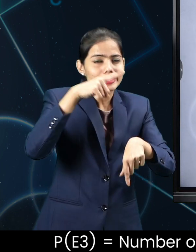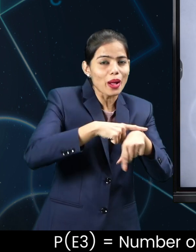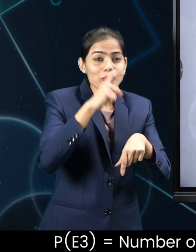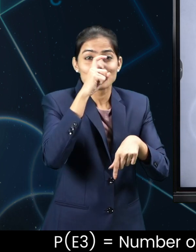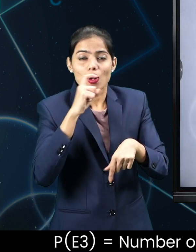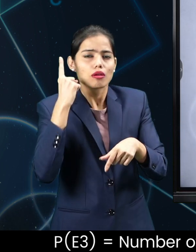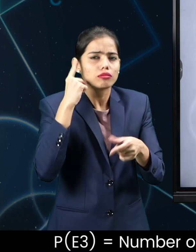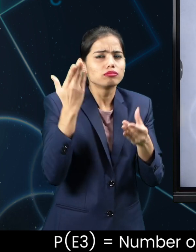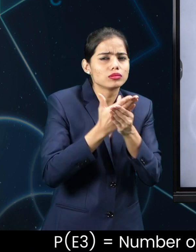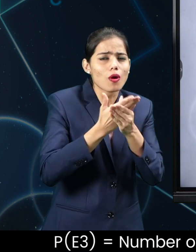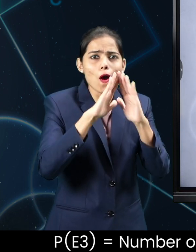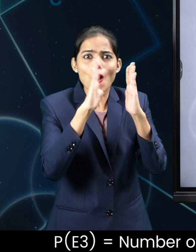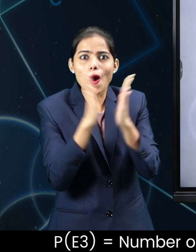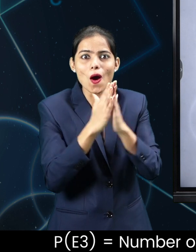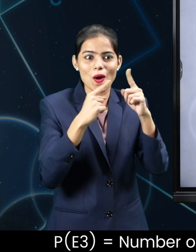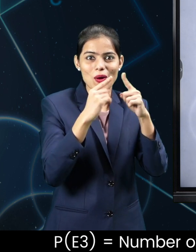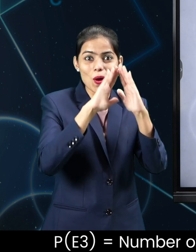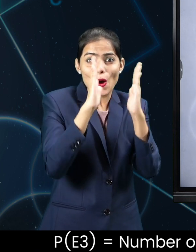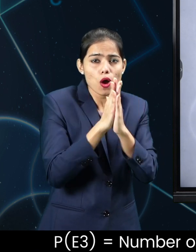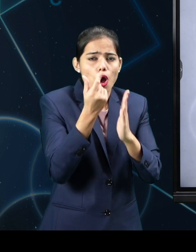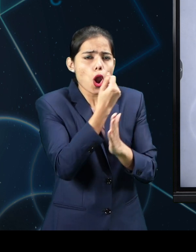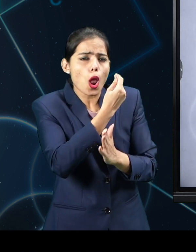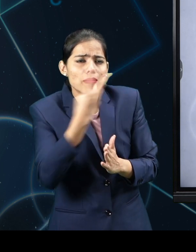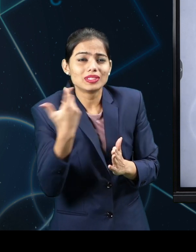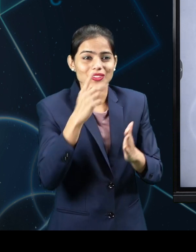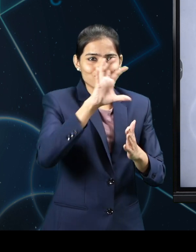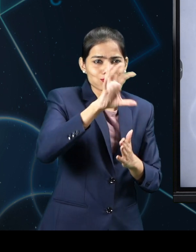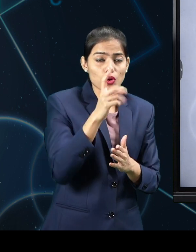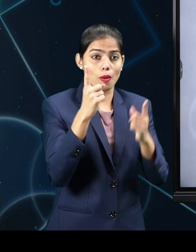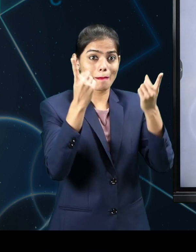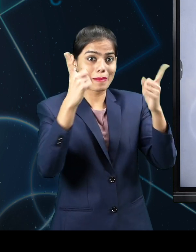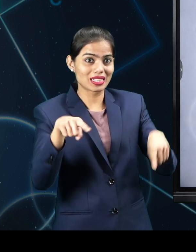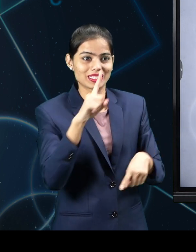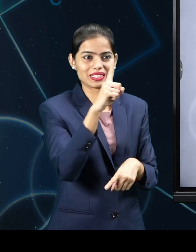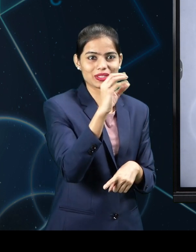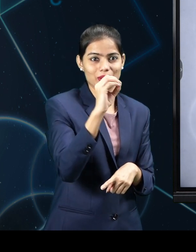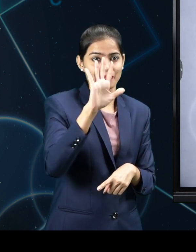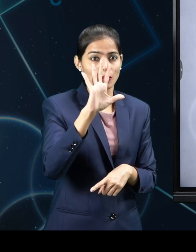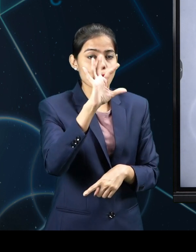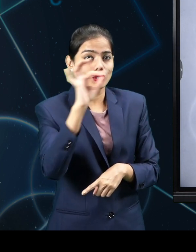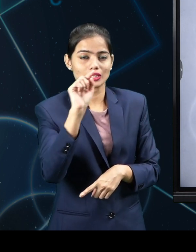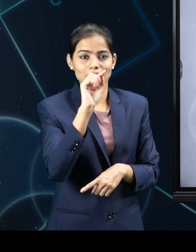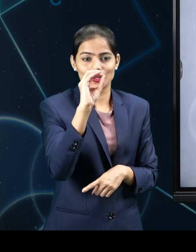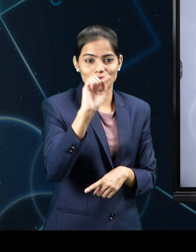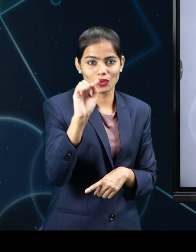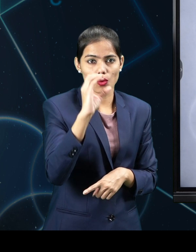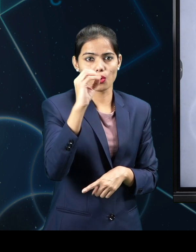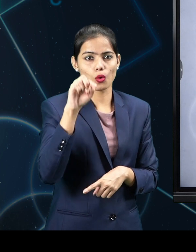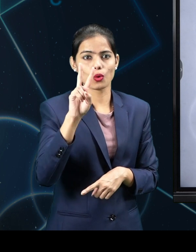of times blue recorded by total number of spins is equal to 105 divided by 500 is equal